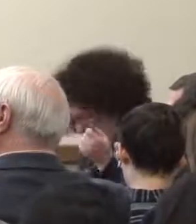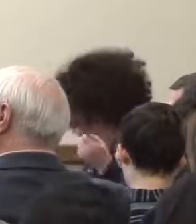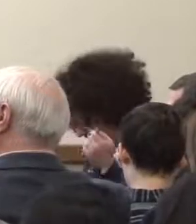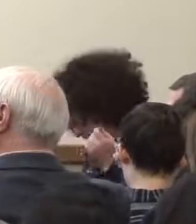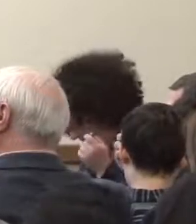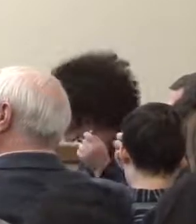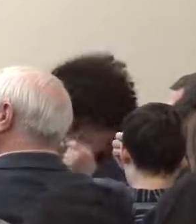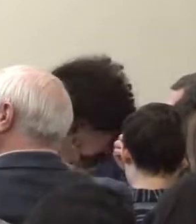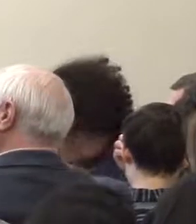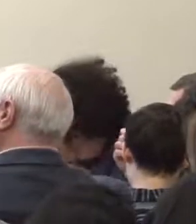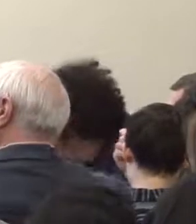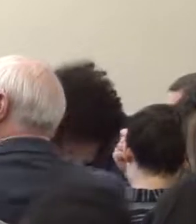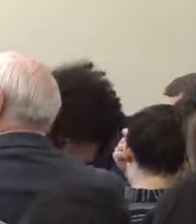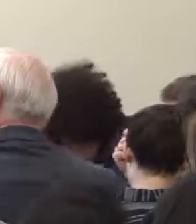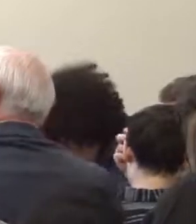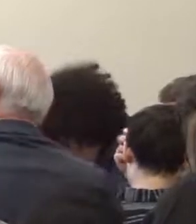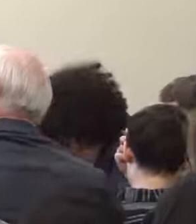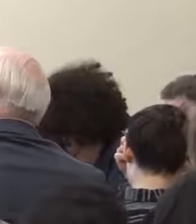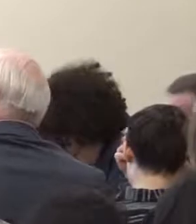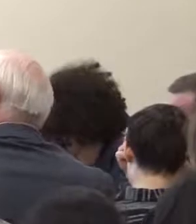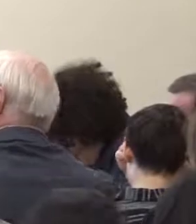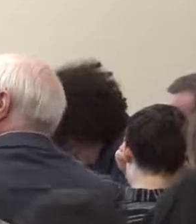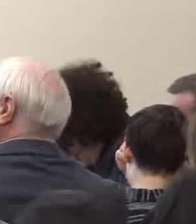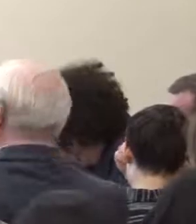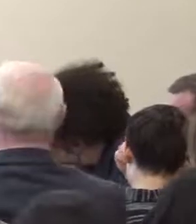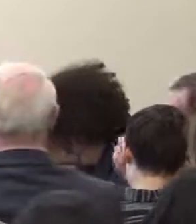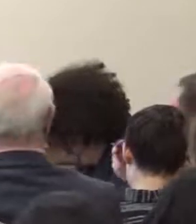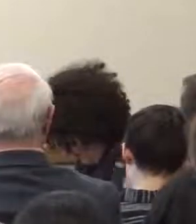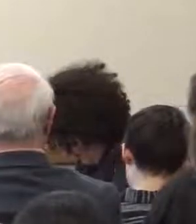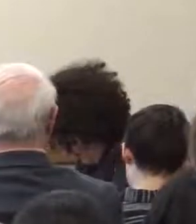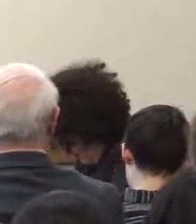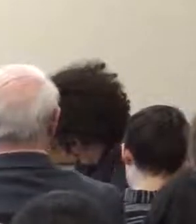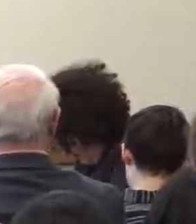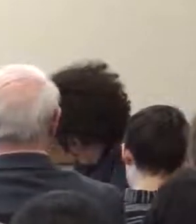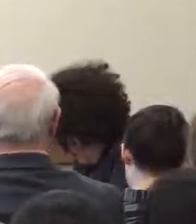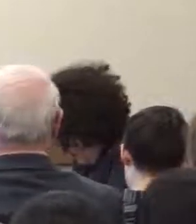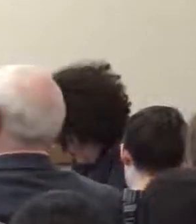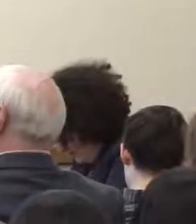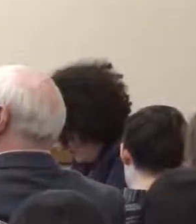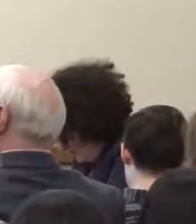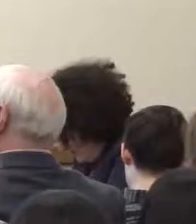going to be much, I'm going to ask you who your preferences were.